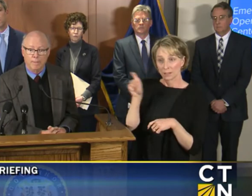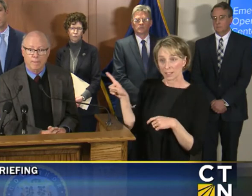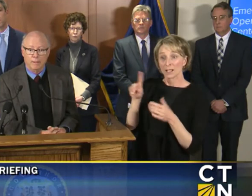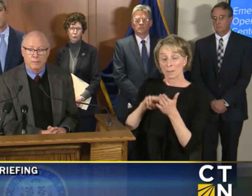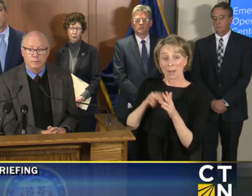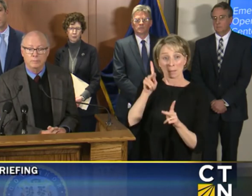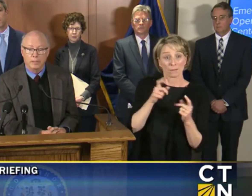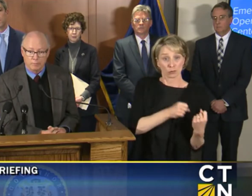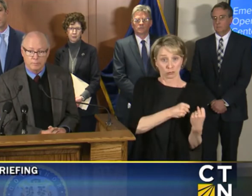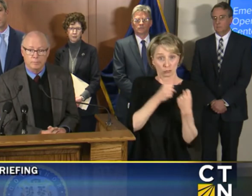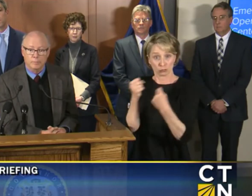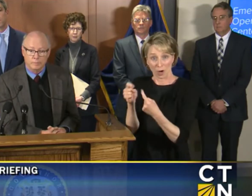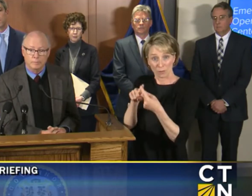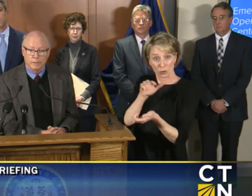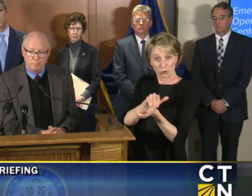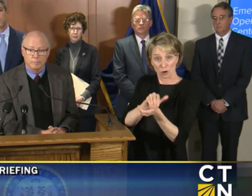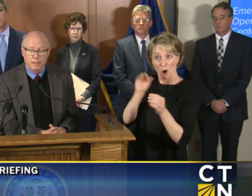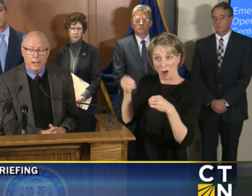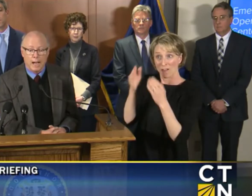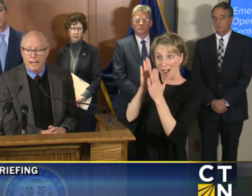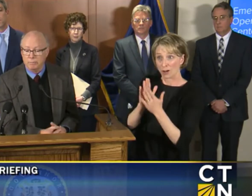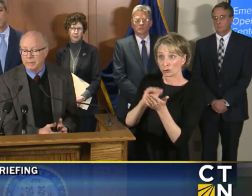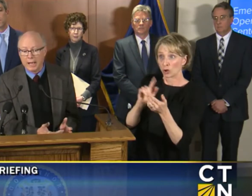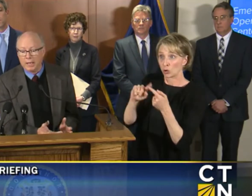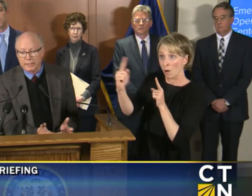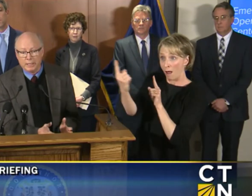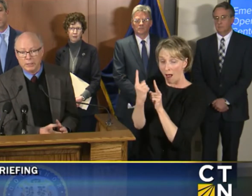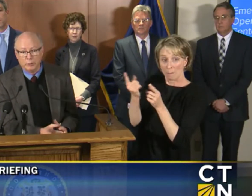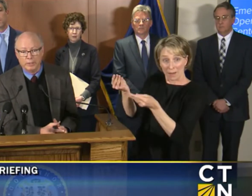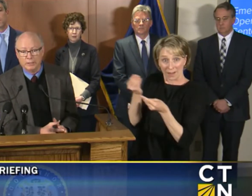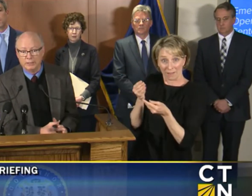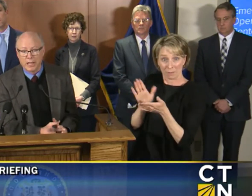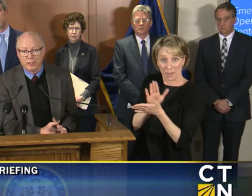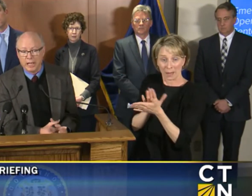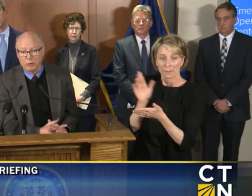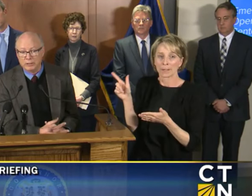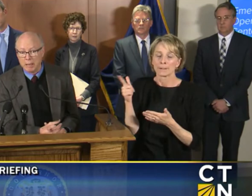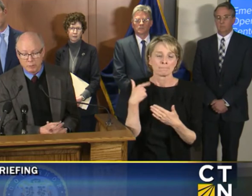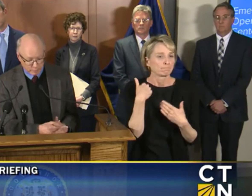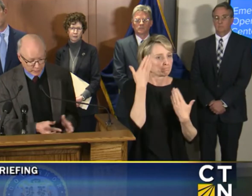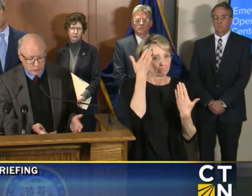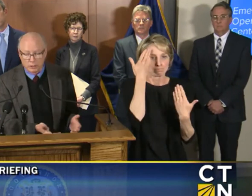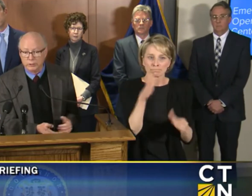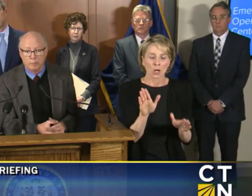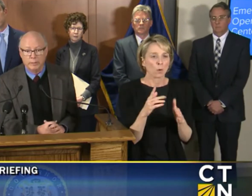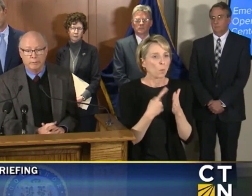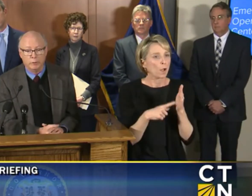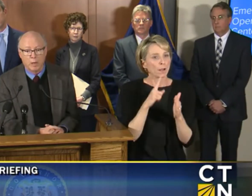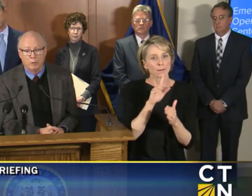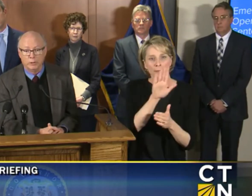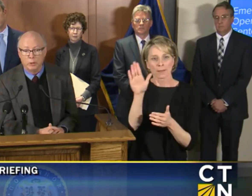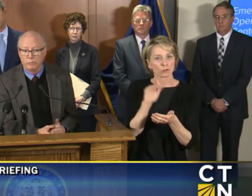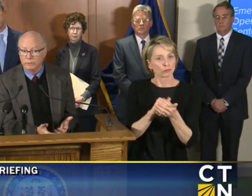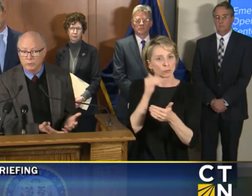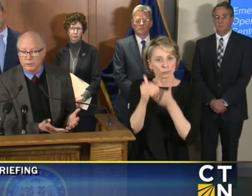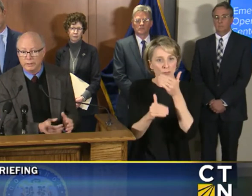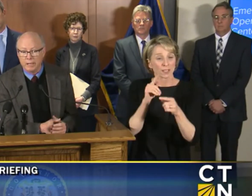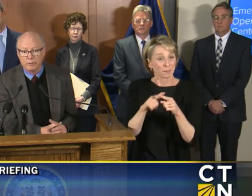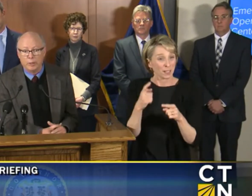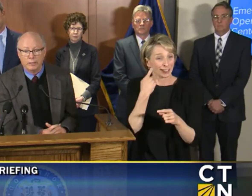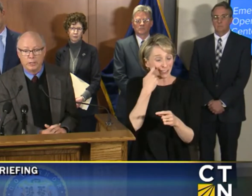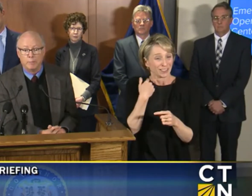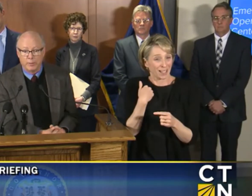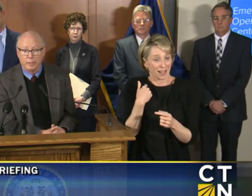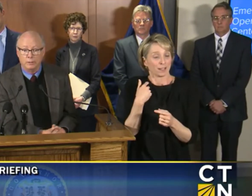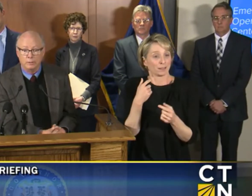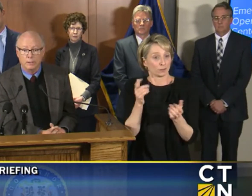to their doctor's office and ask them to come out and send it. I can't tell you that's exactly how it's happened, but I talked to somebody a few hours ago who did that